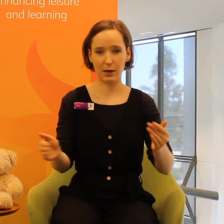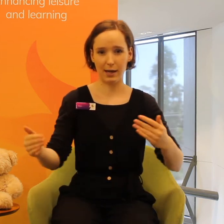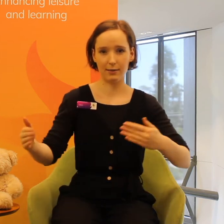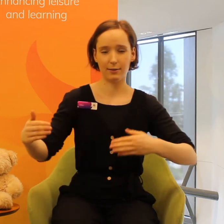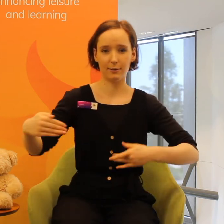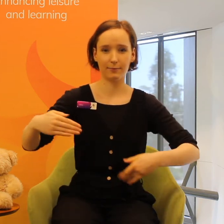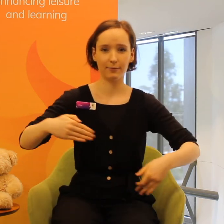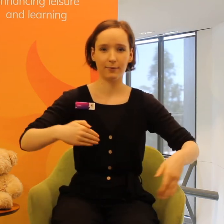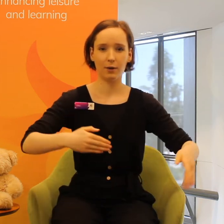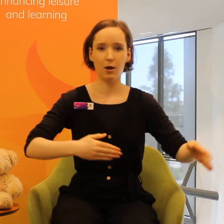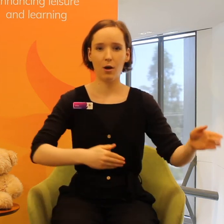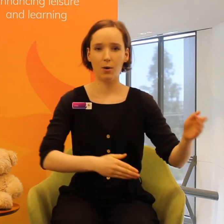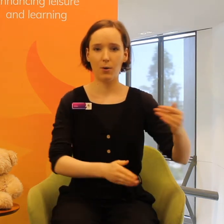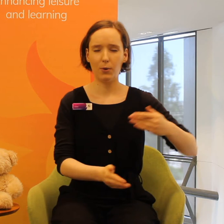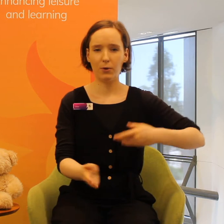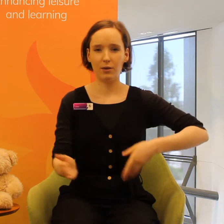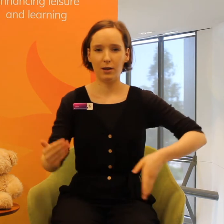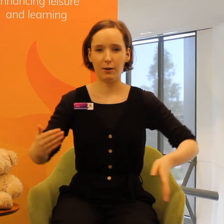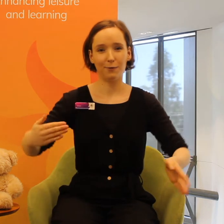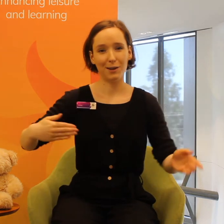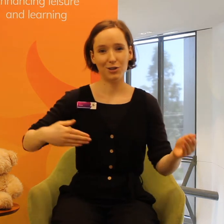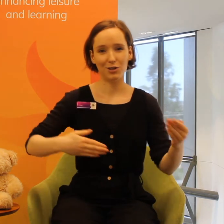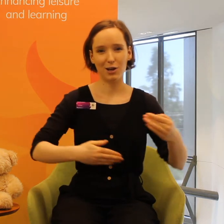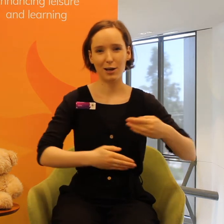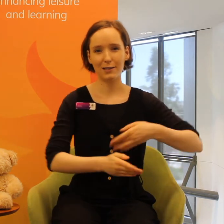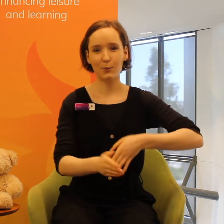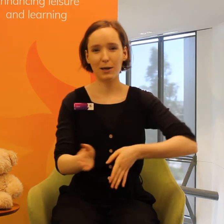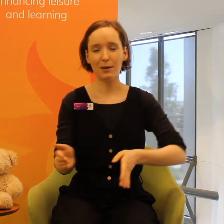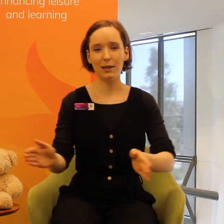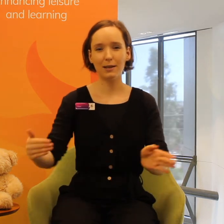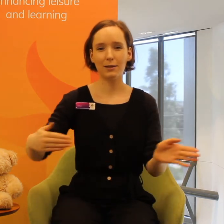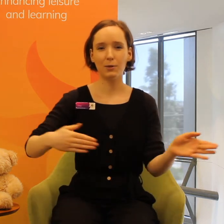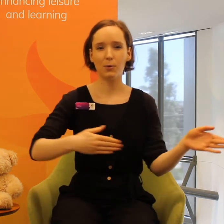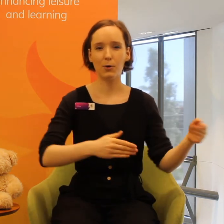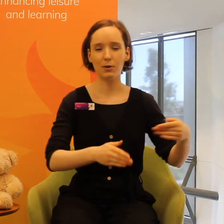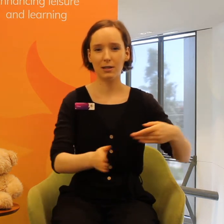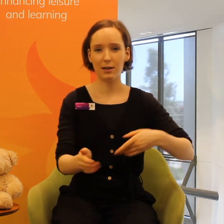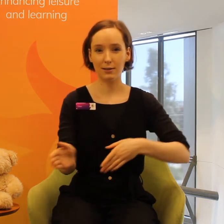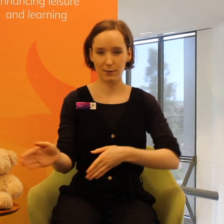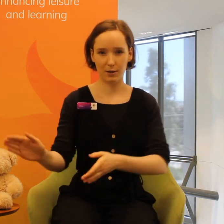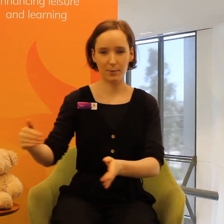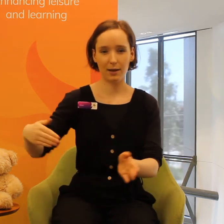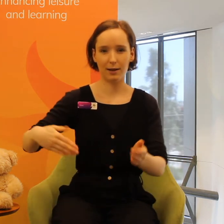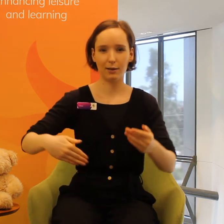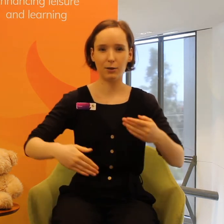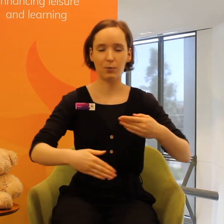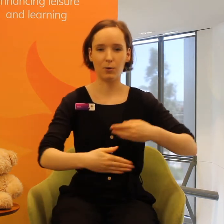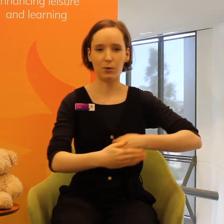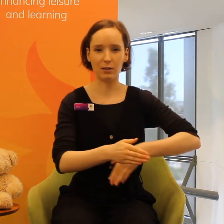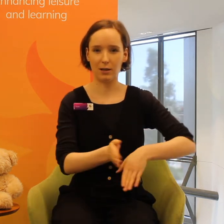your hands all the fish are swimming in the water swimming in the water